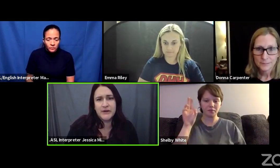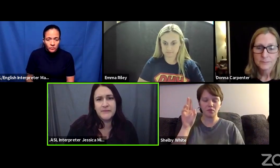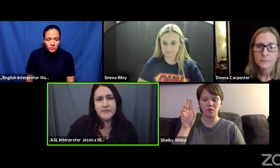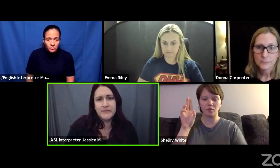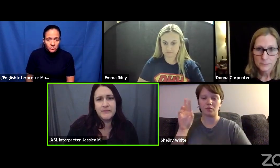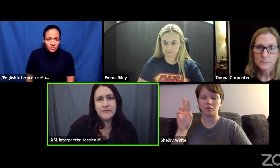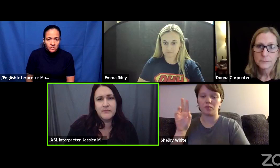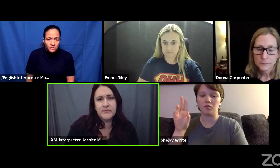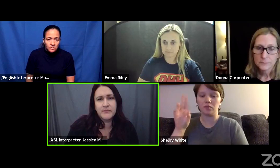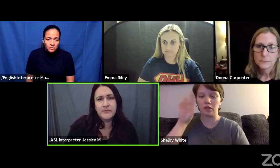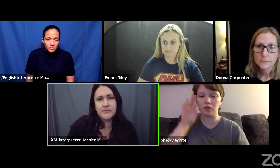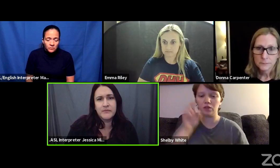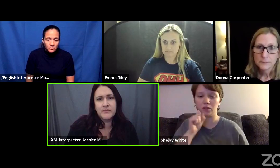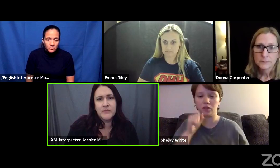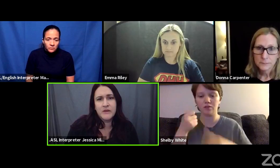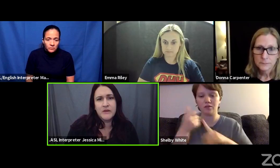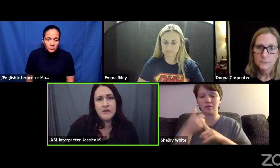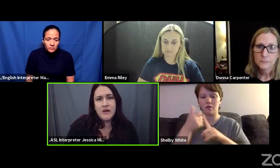Sure.